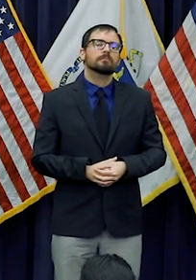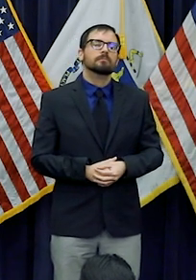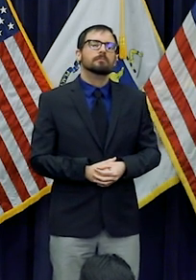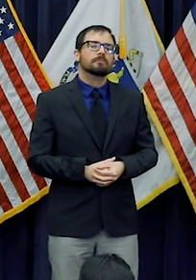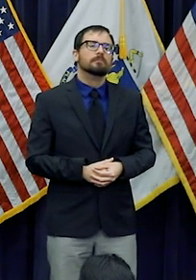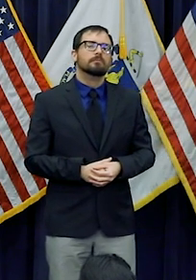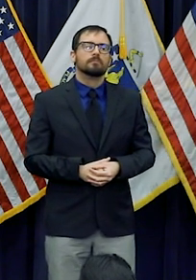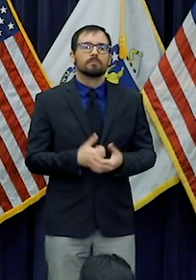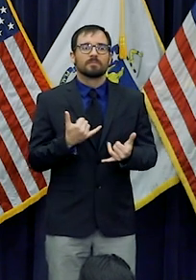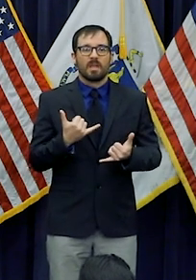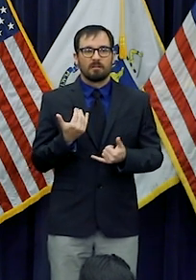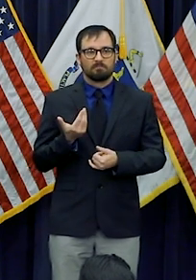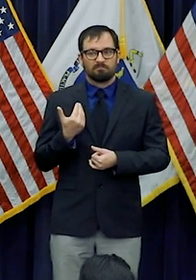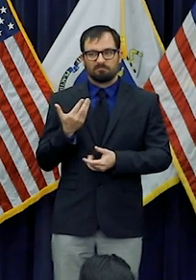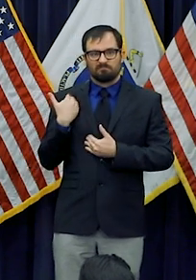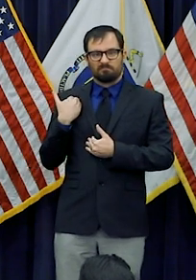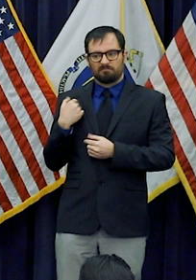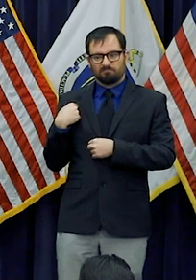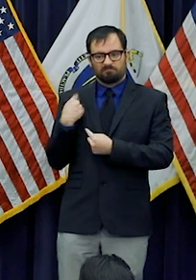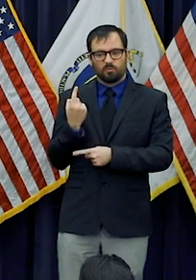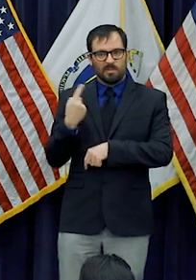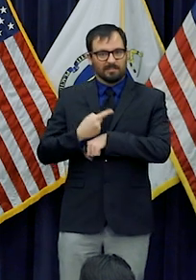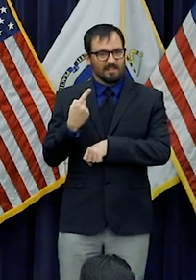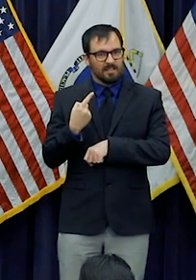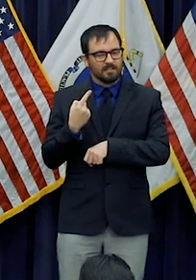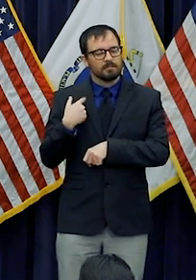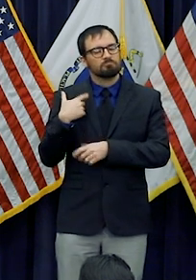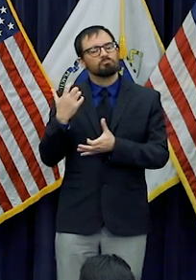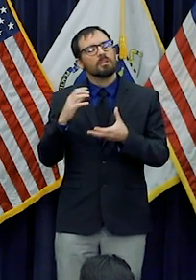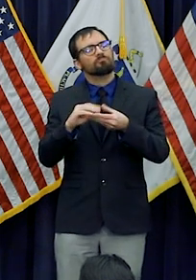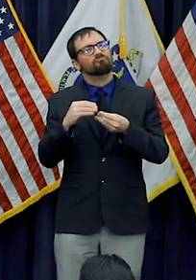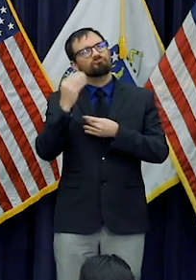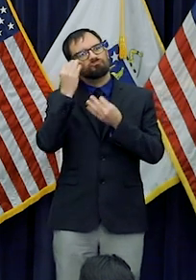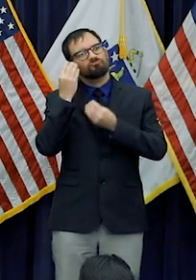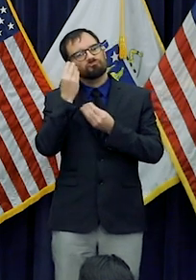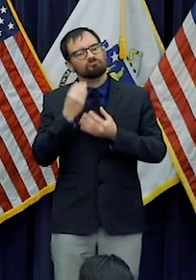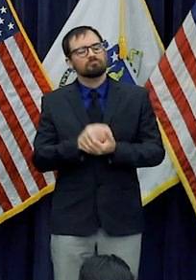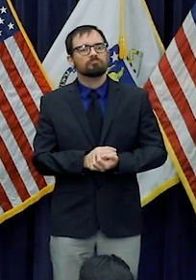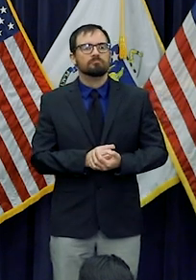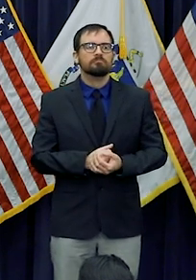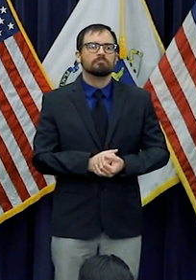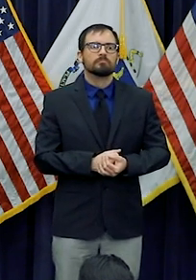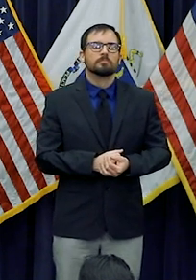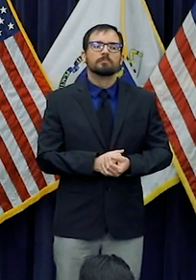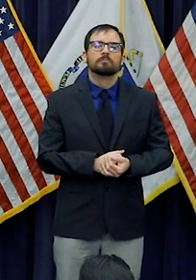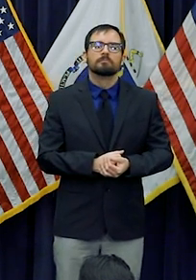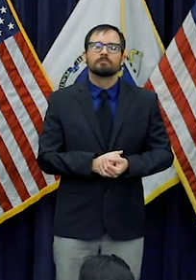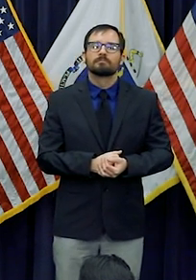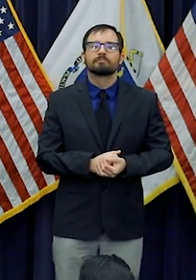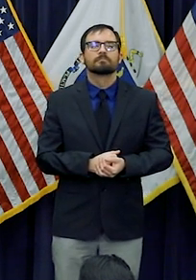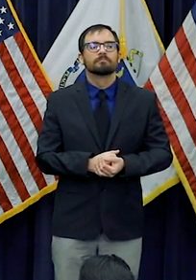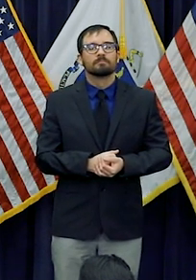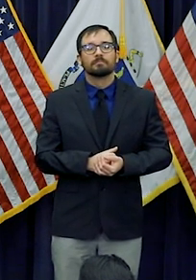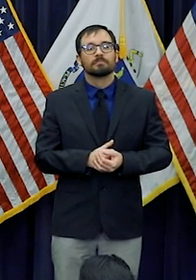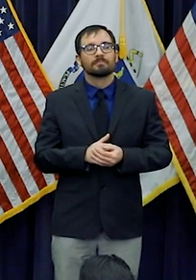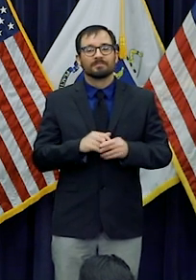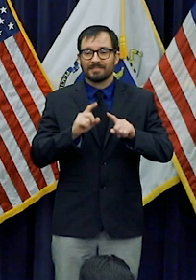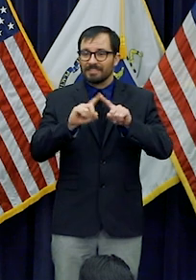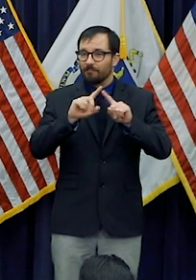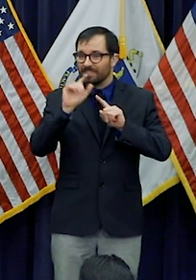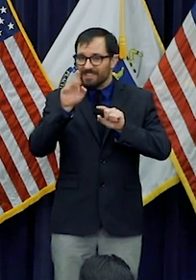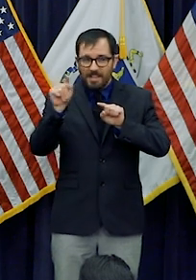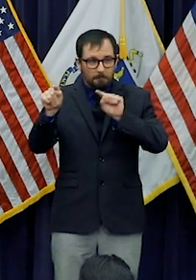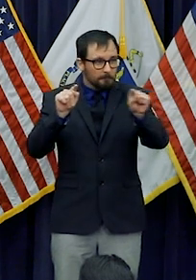Wednesday, testing capacity generally has also grown. Testing capacity for the state labs and commercial labs was just under 700